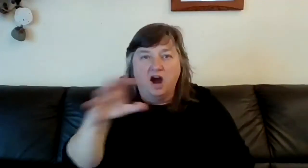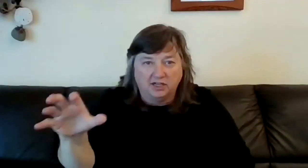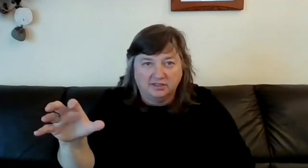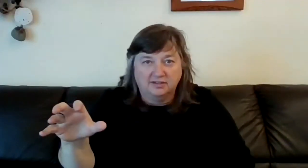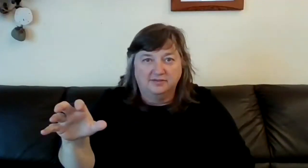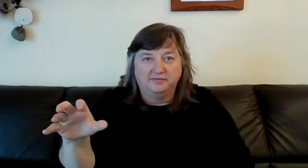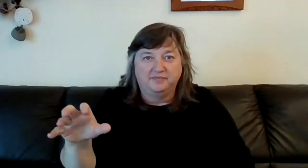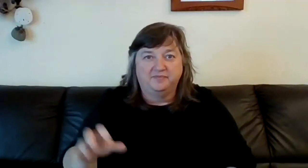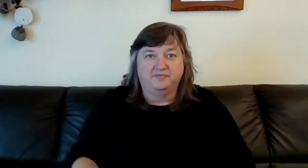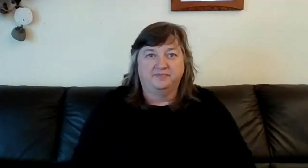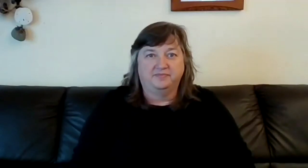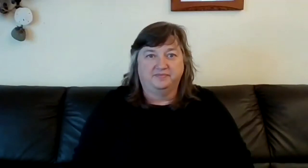hot,